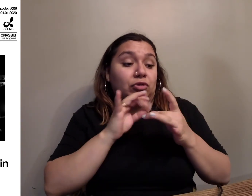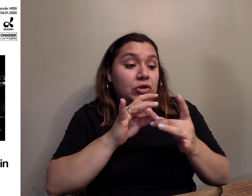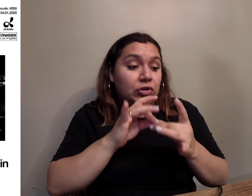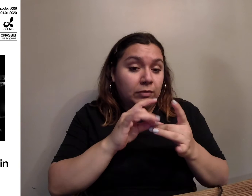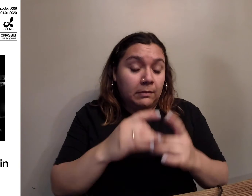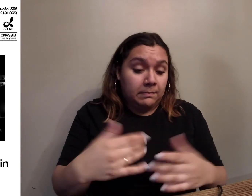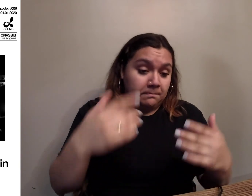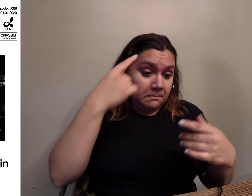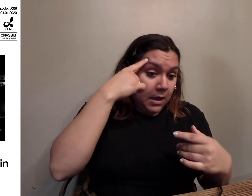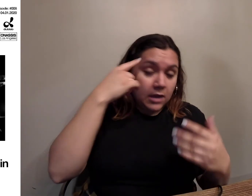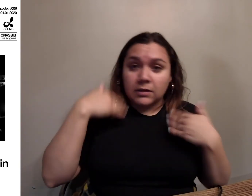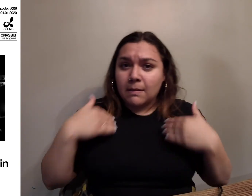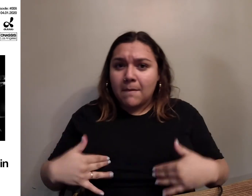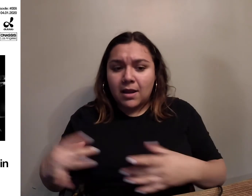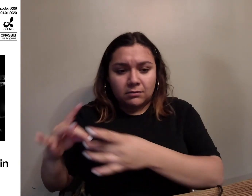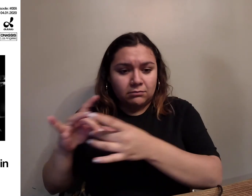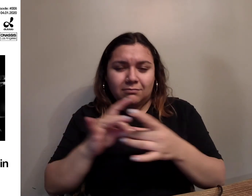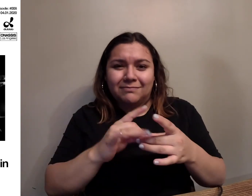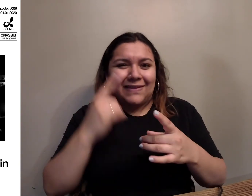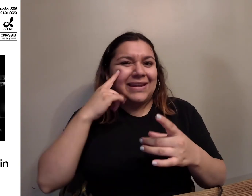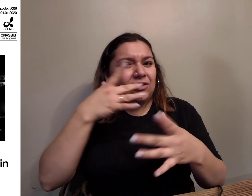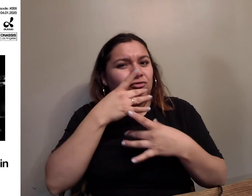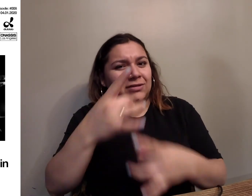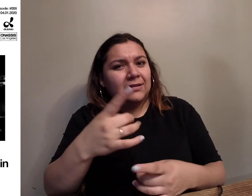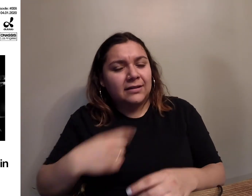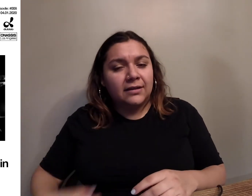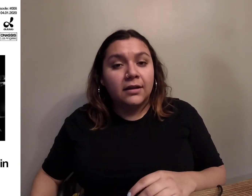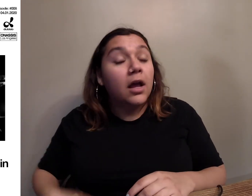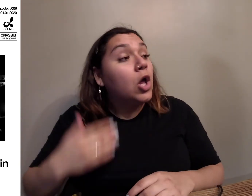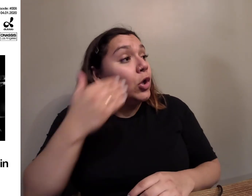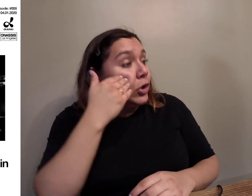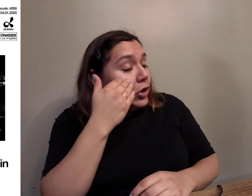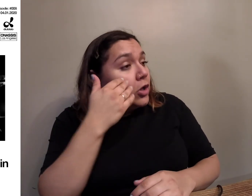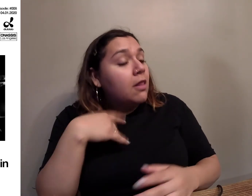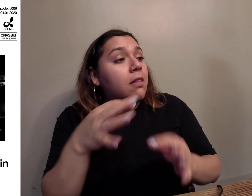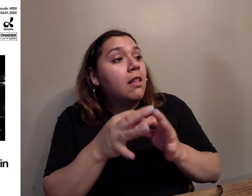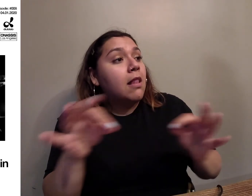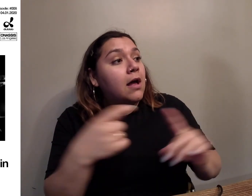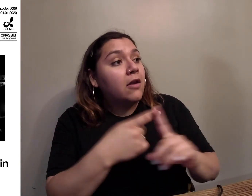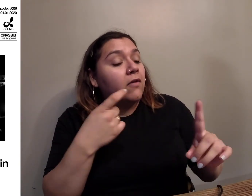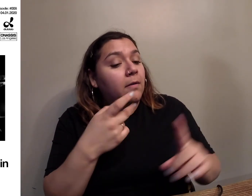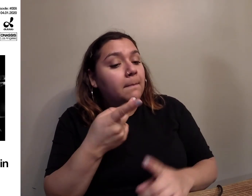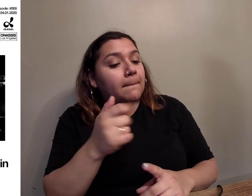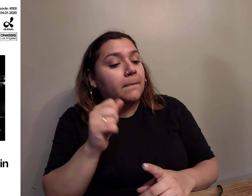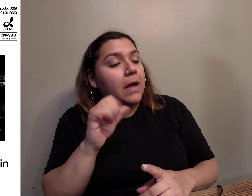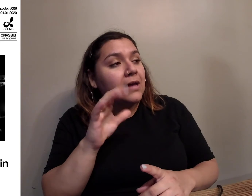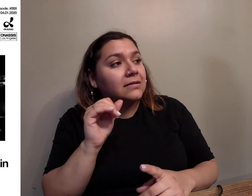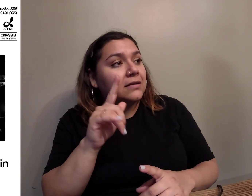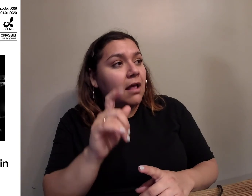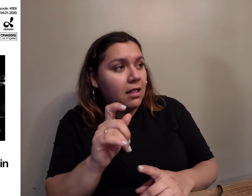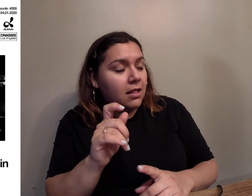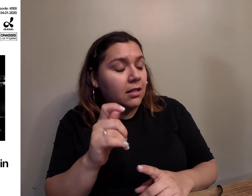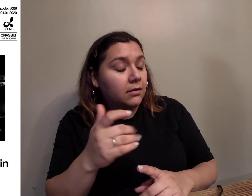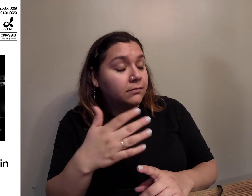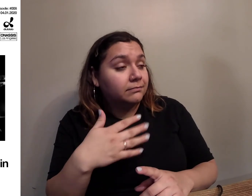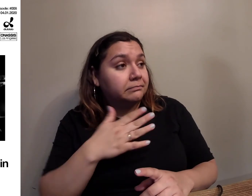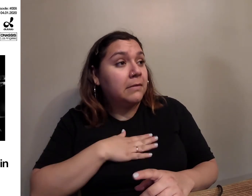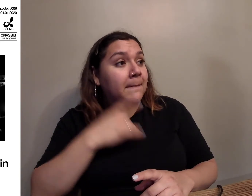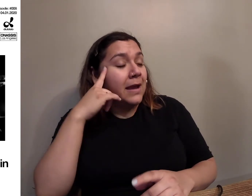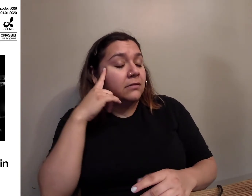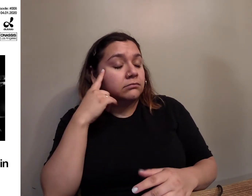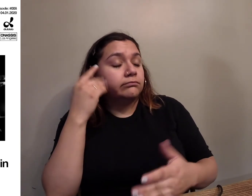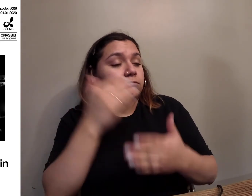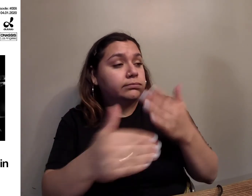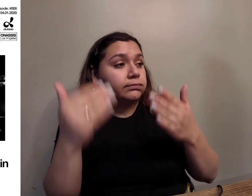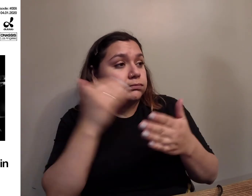think that interests me a lot. You know, there's the line from Pascal that comes to my mind again and again